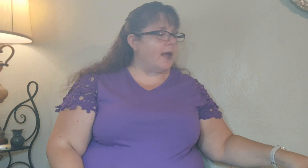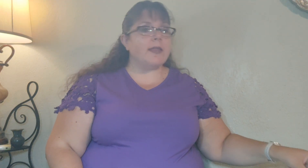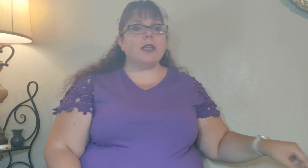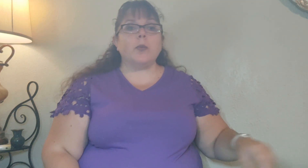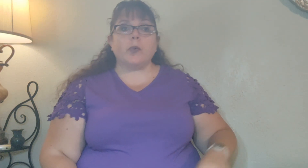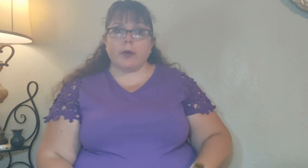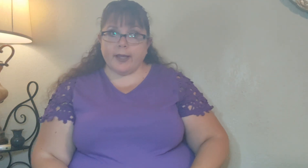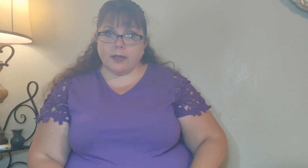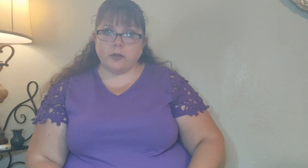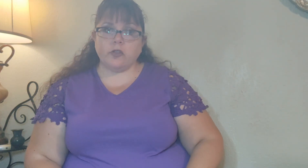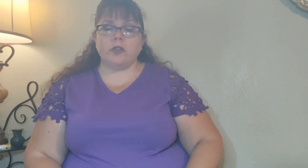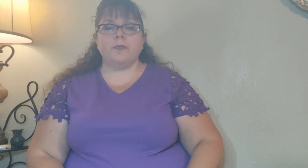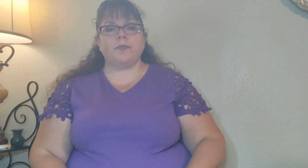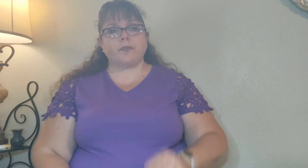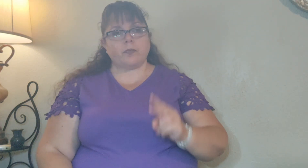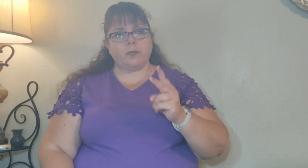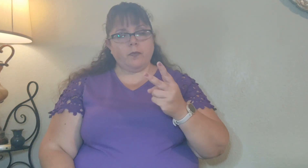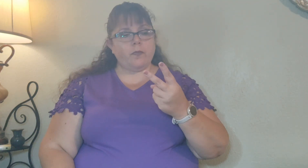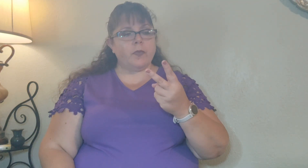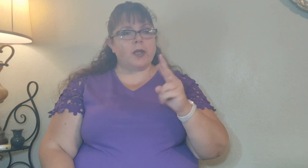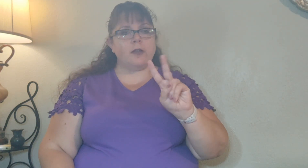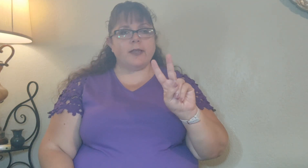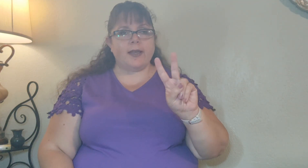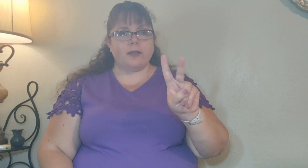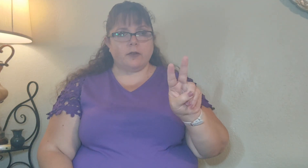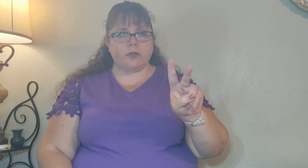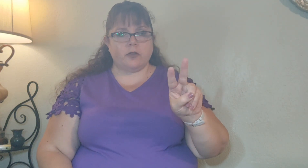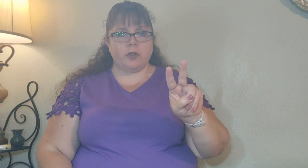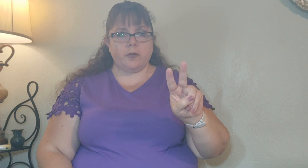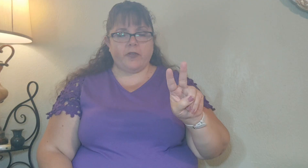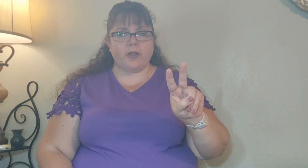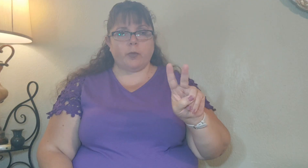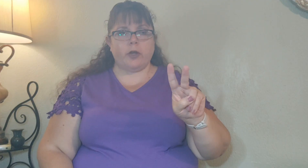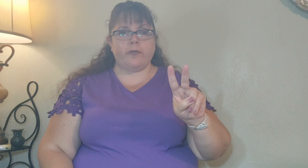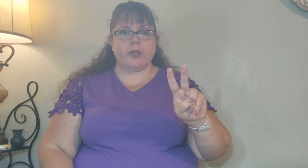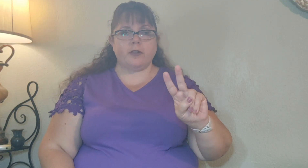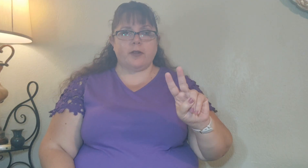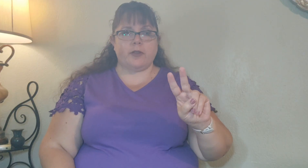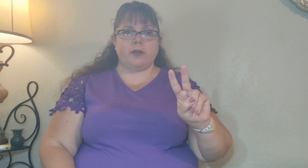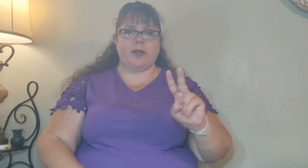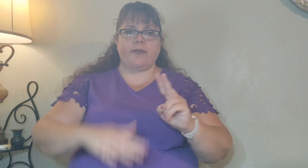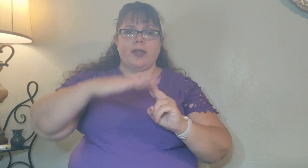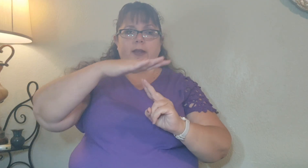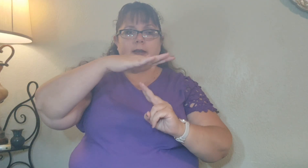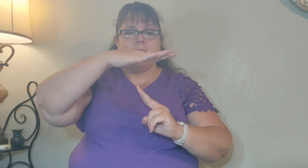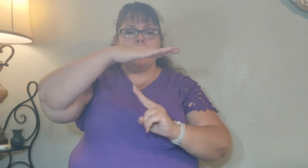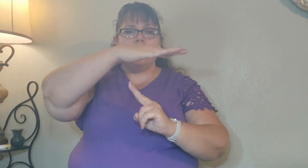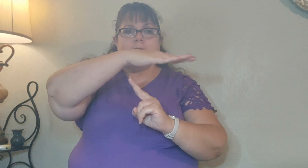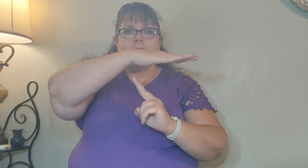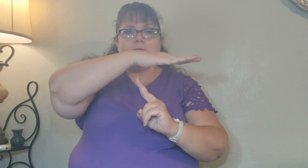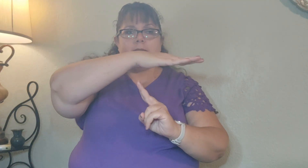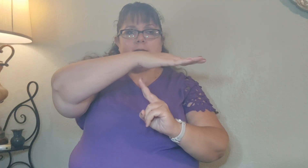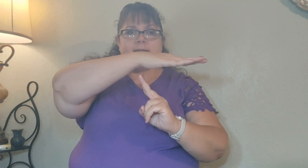And then a bridge, you take the two pointer fingers of your left hand, and then it's